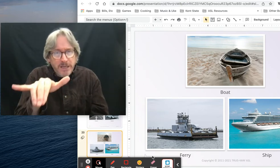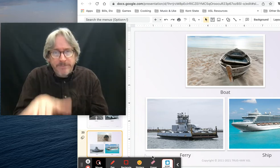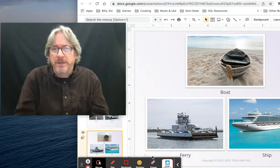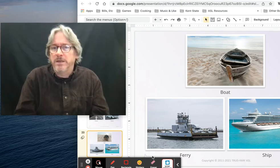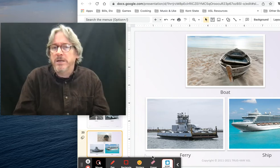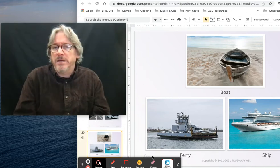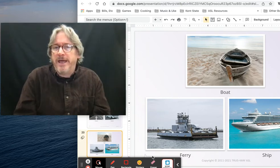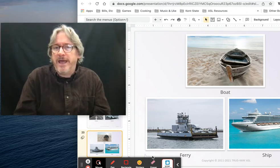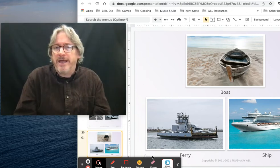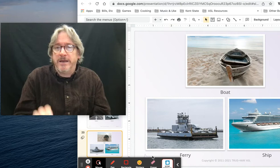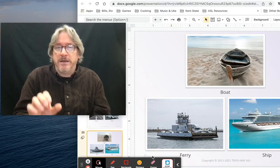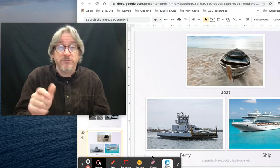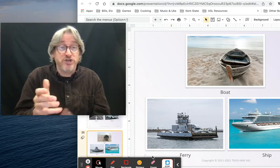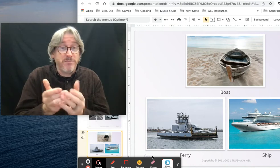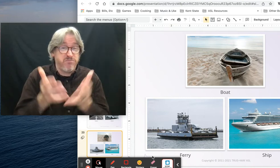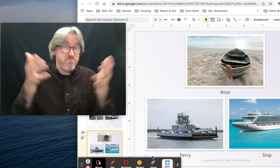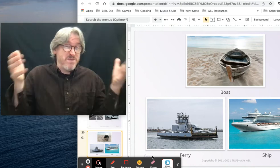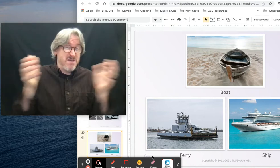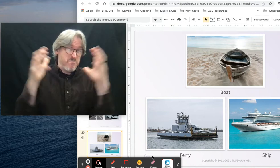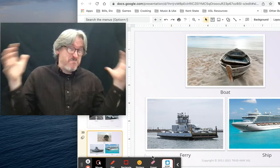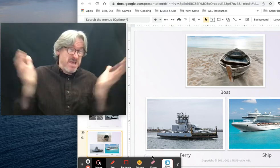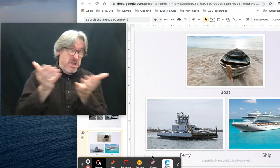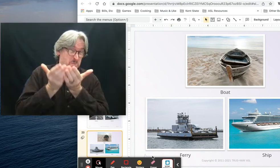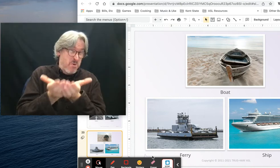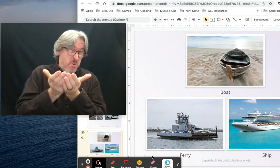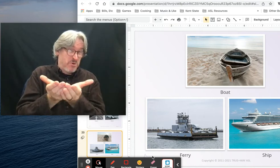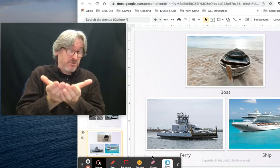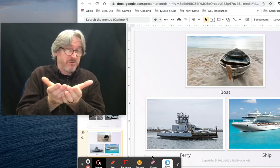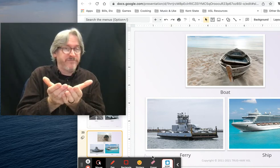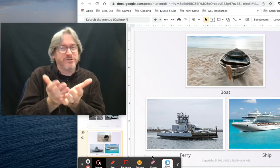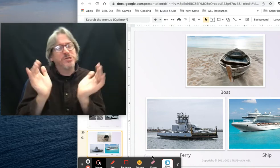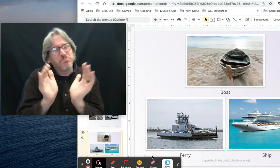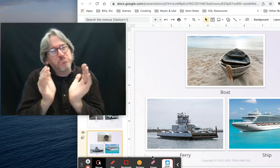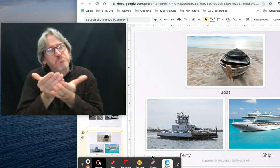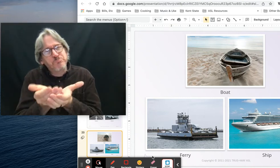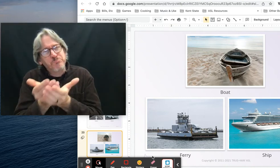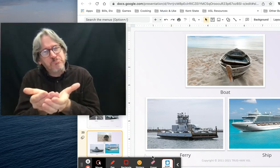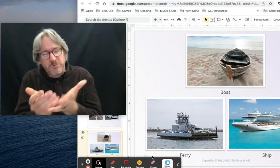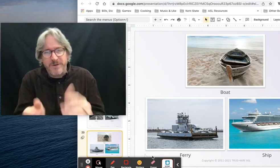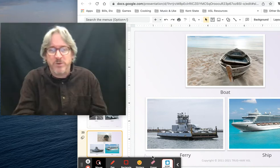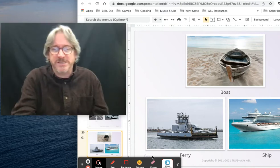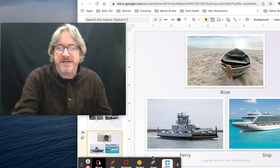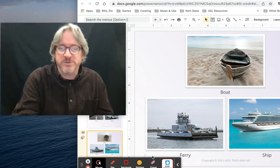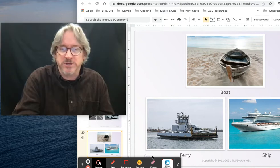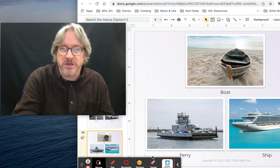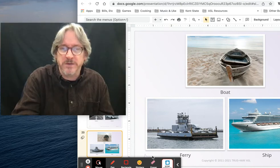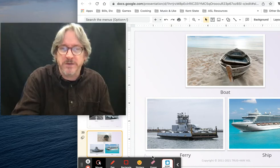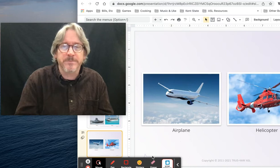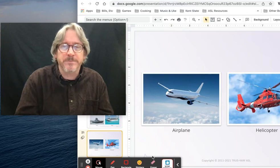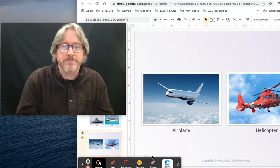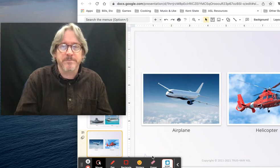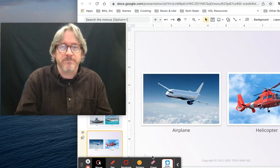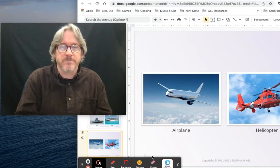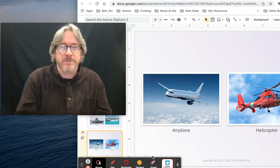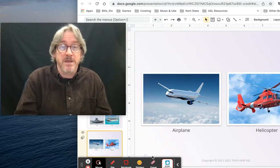ferry, and ship, big boat, versus depending what size we're talking about.